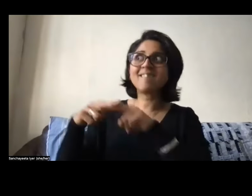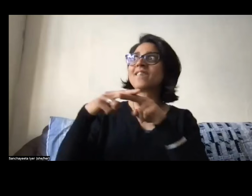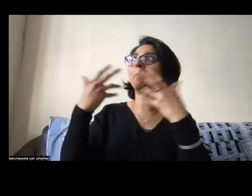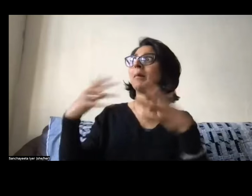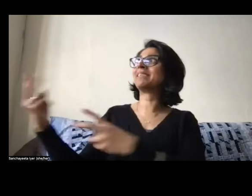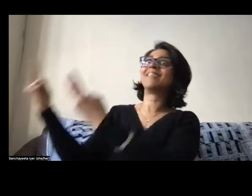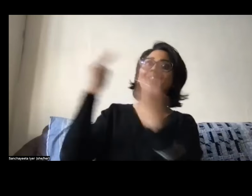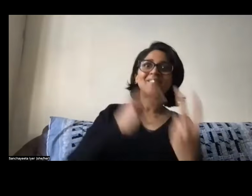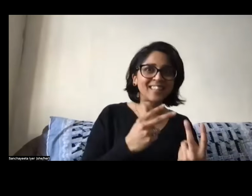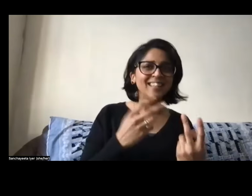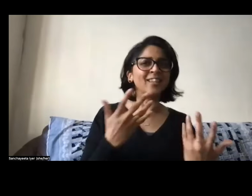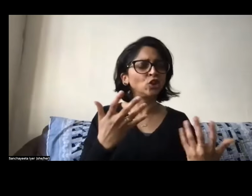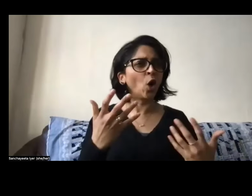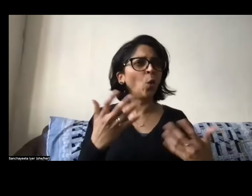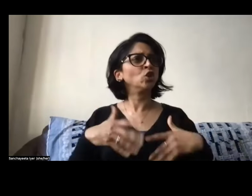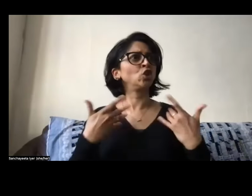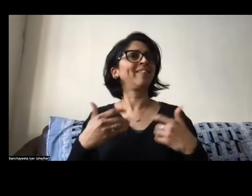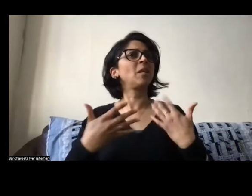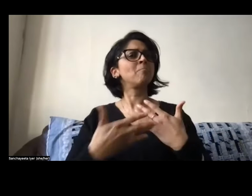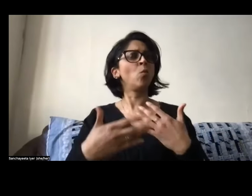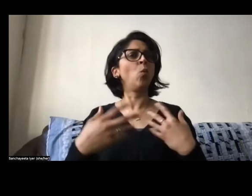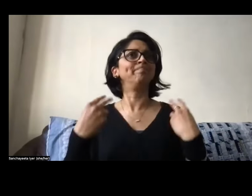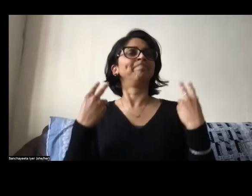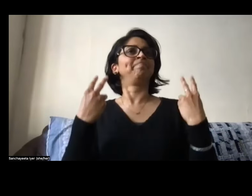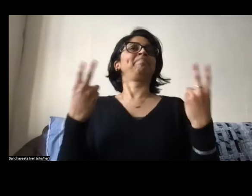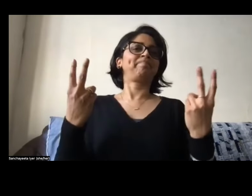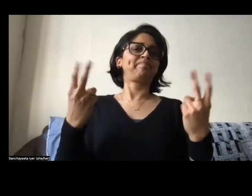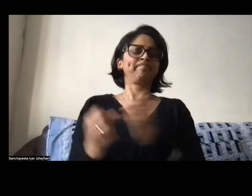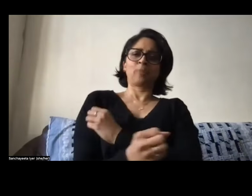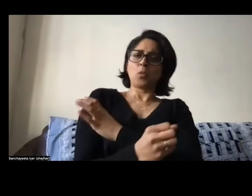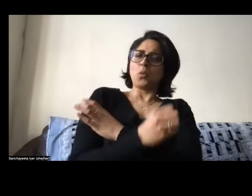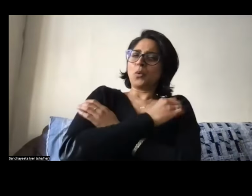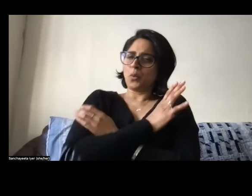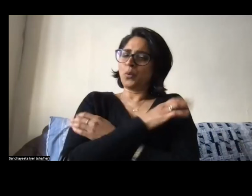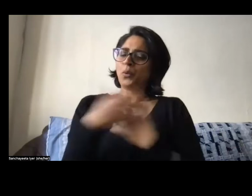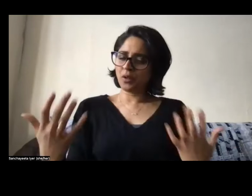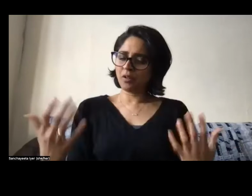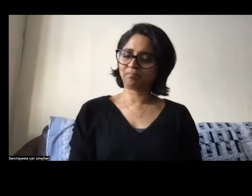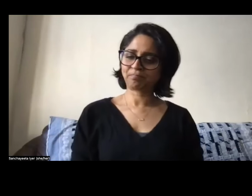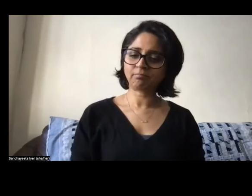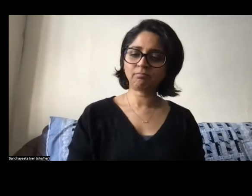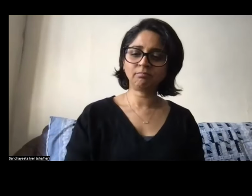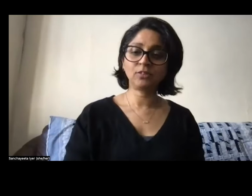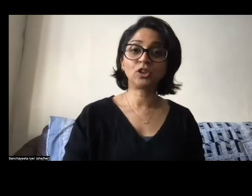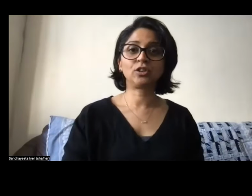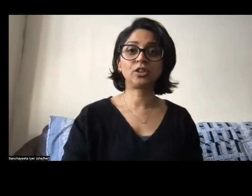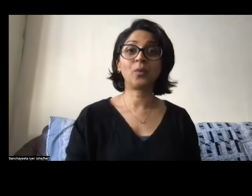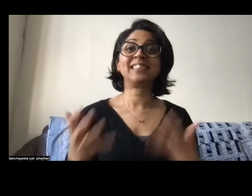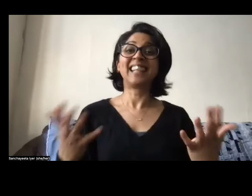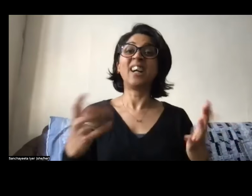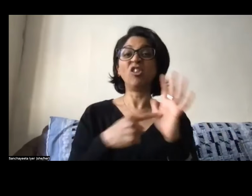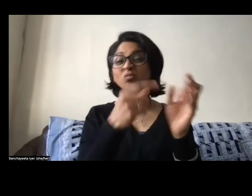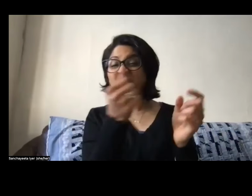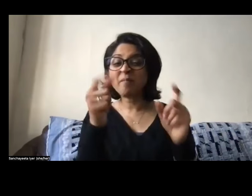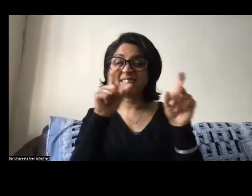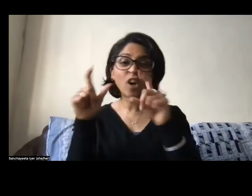were happier. Back at work, their family have been able to visit. So she was feeling more assertive, more able to deal with